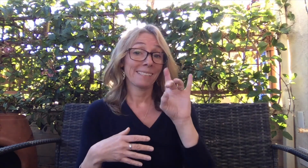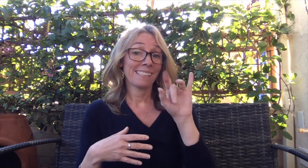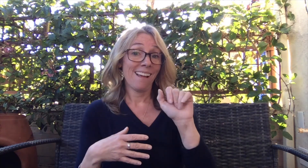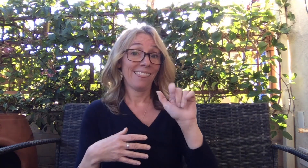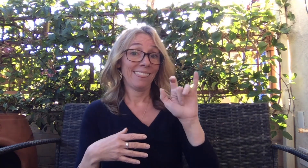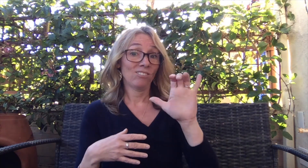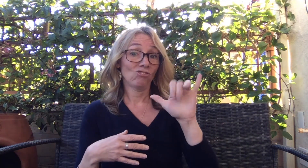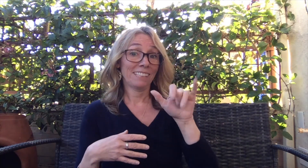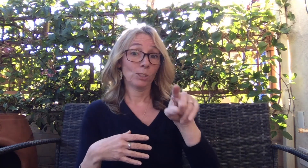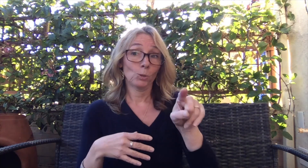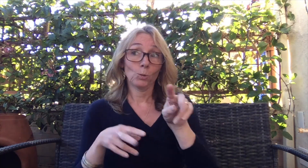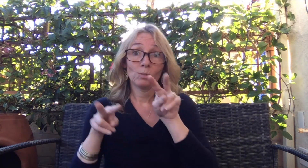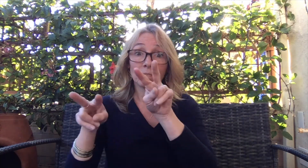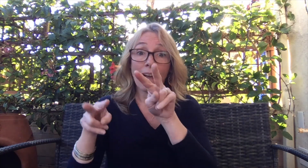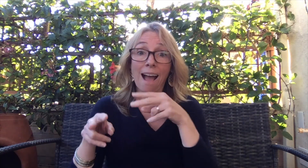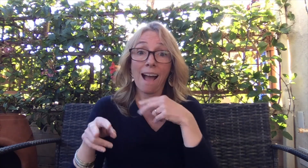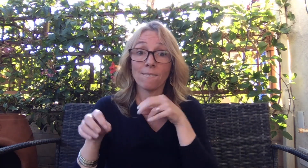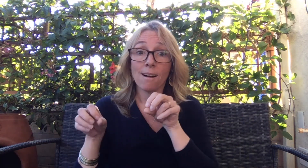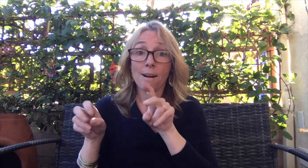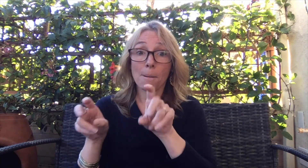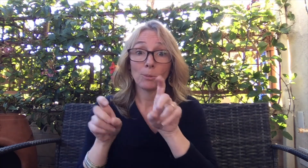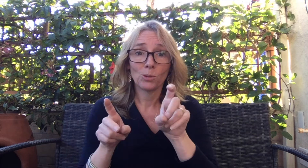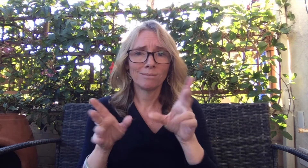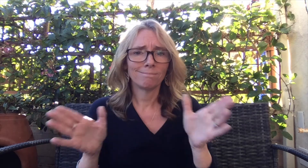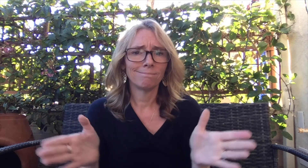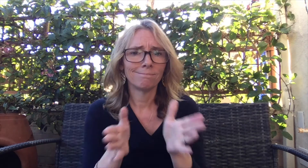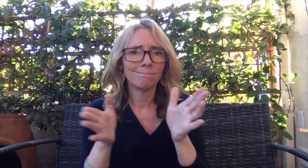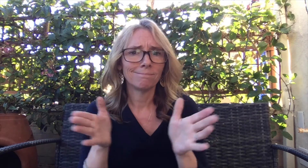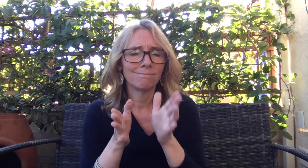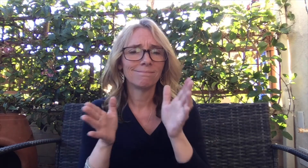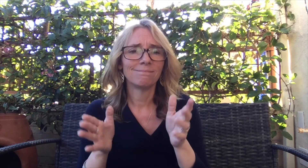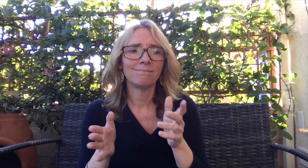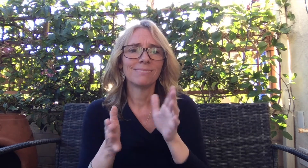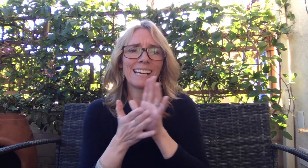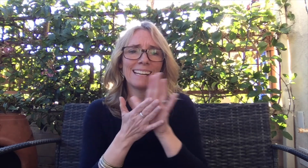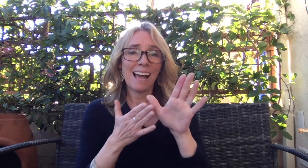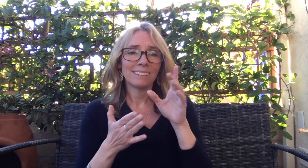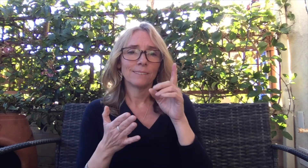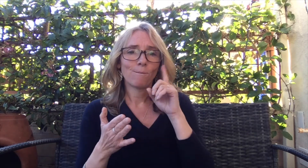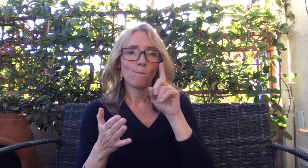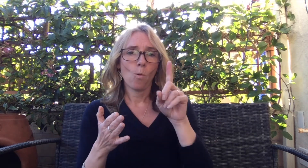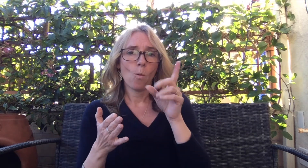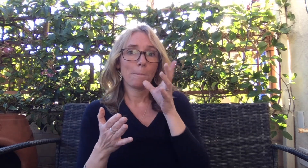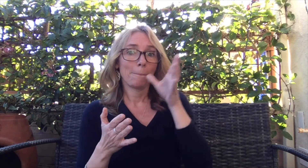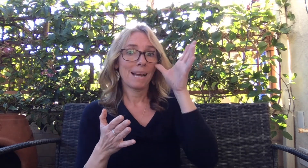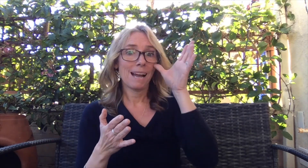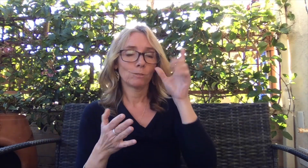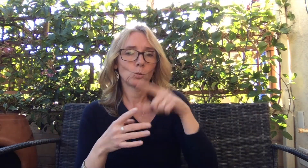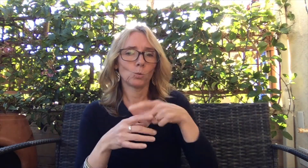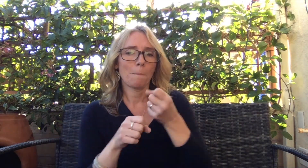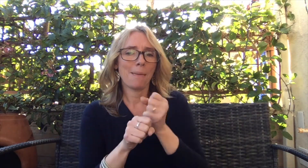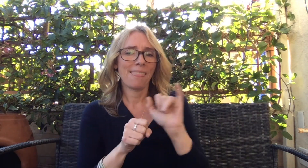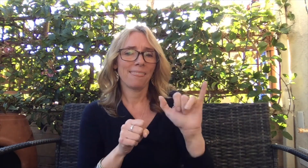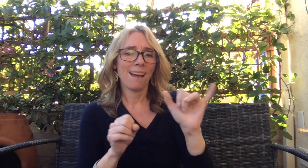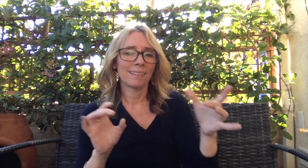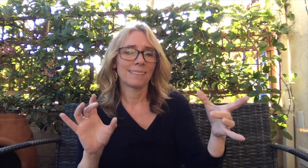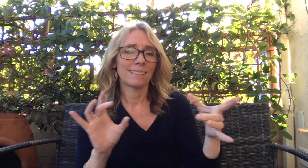a very good story as to what they took in. There are endless media opportunities, and I encourage